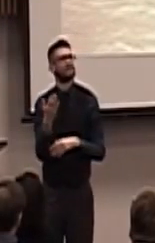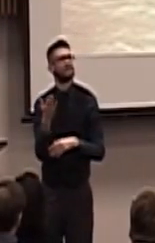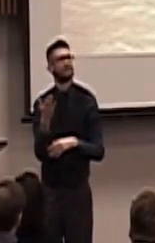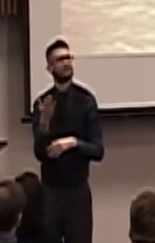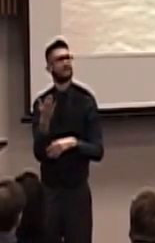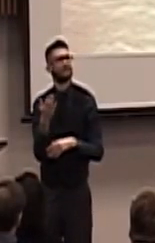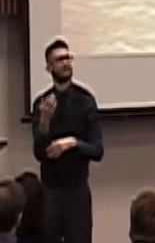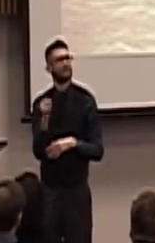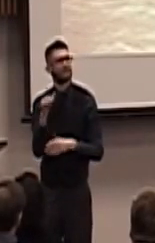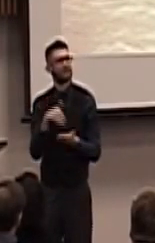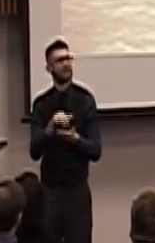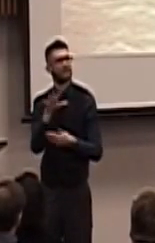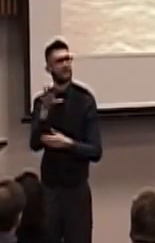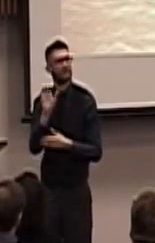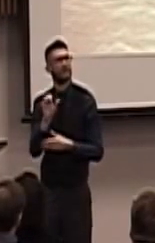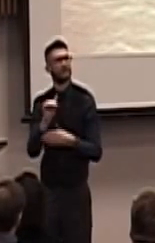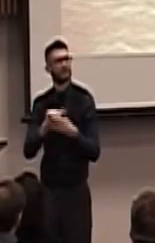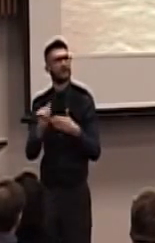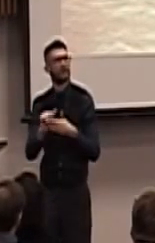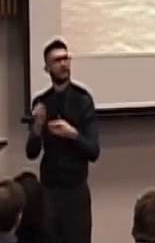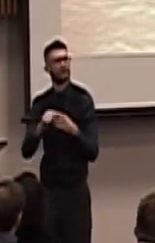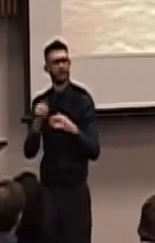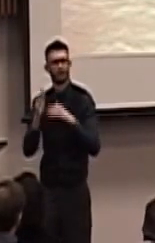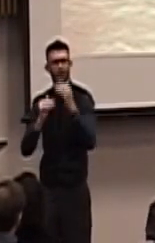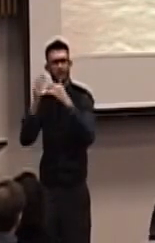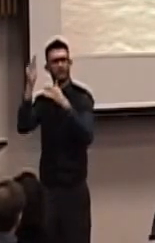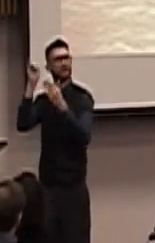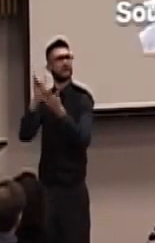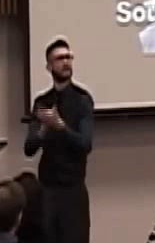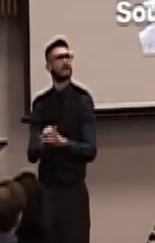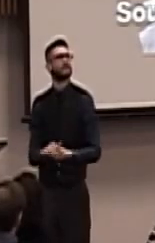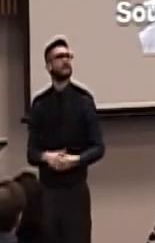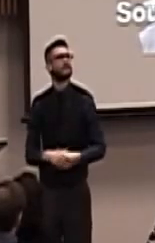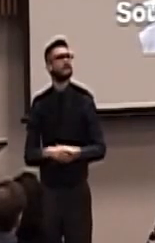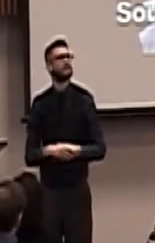just amazing. That's what we need to go back to right there.